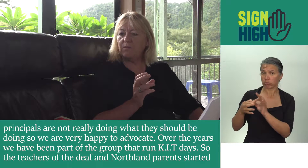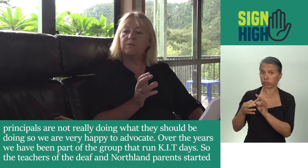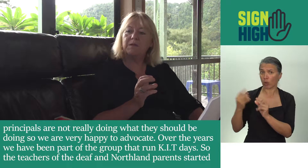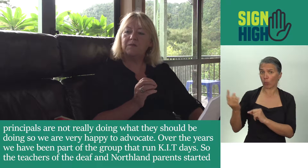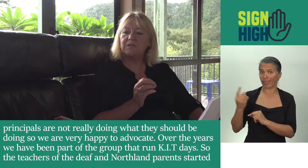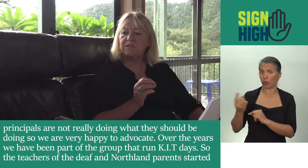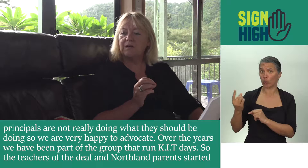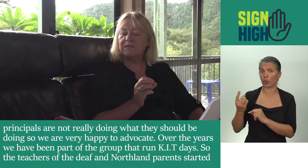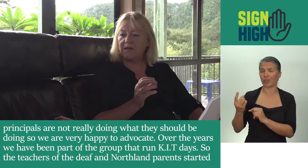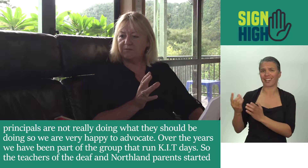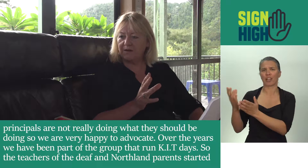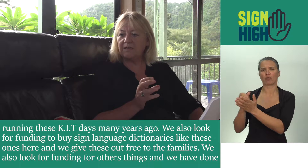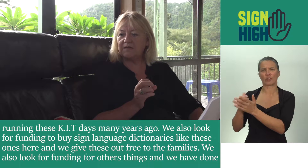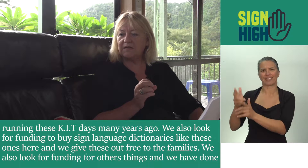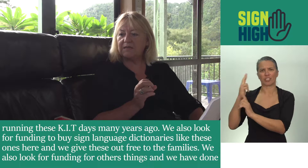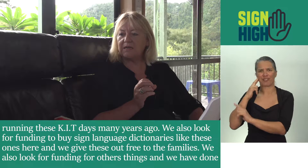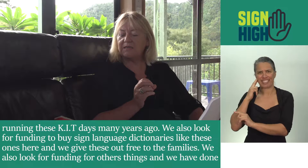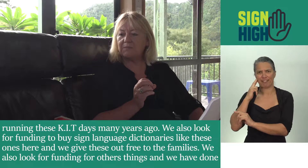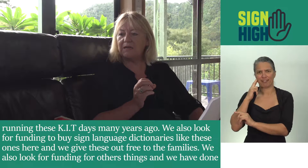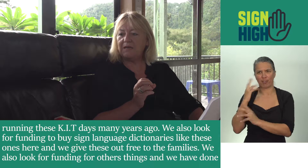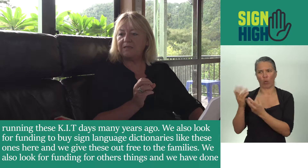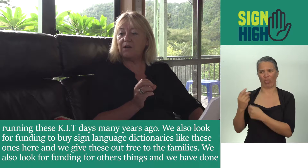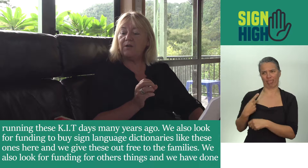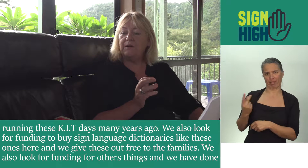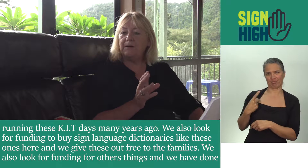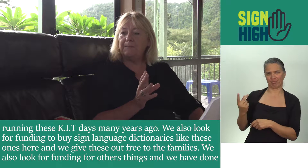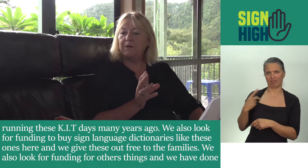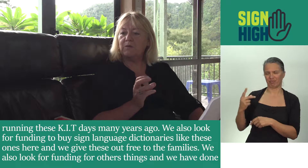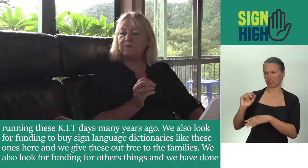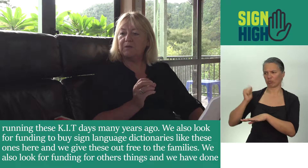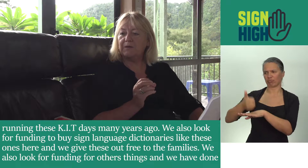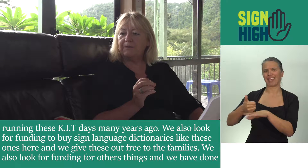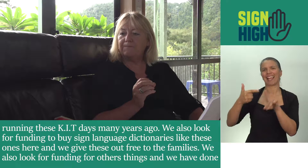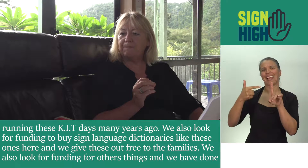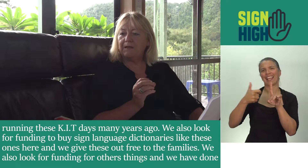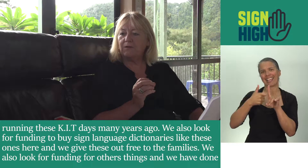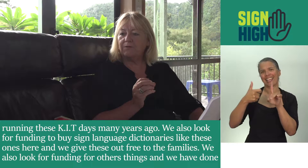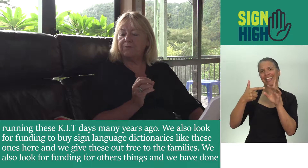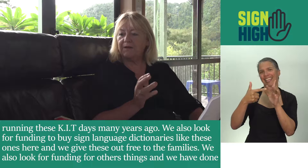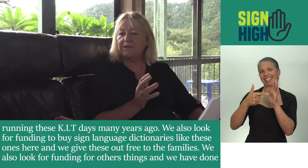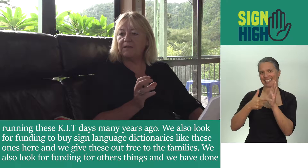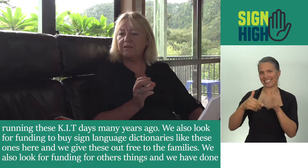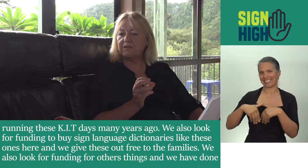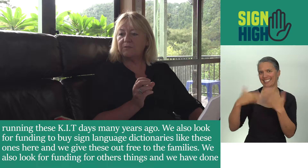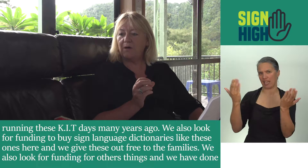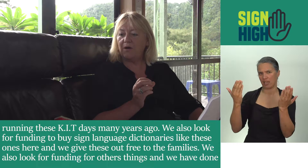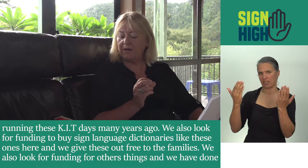Northland Parents started running these kit days many years ago. We also look for funding to